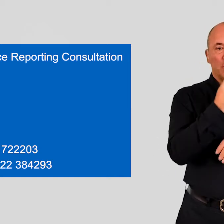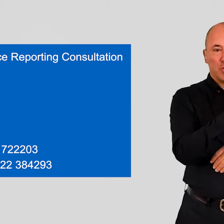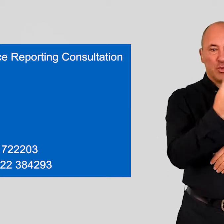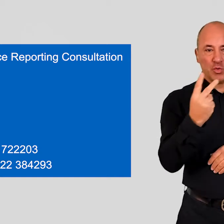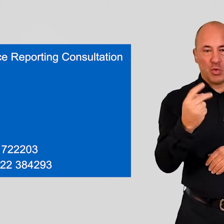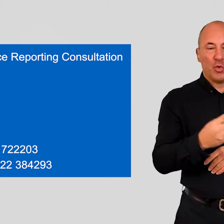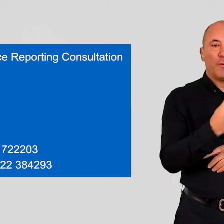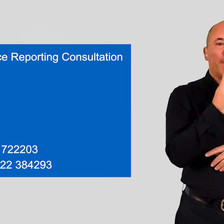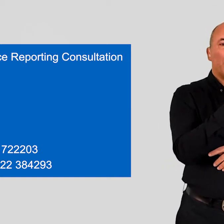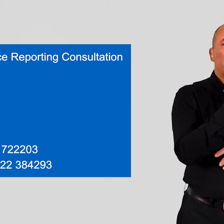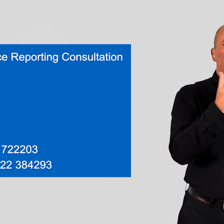07922